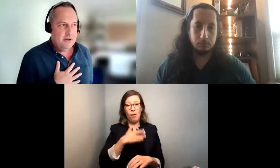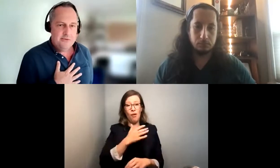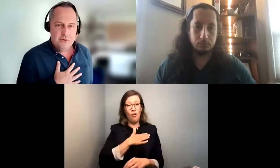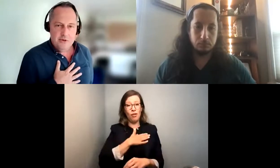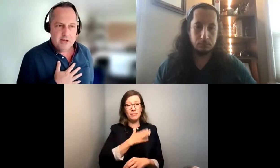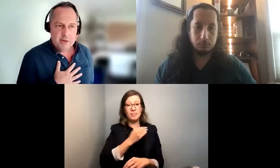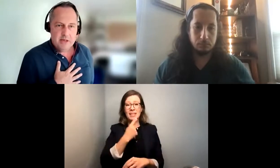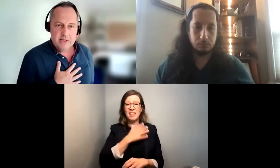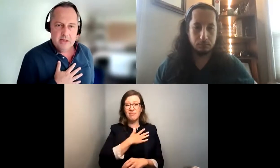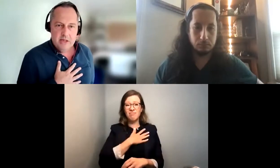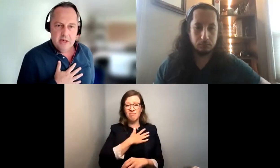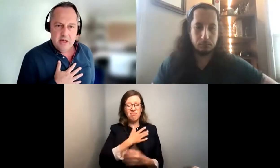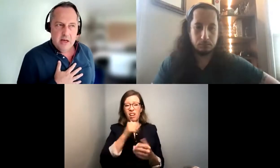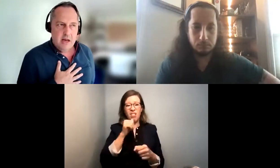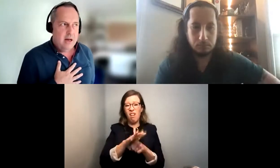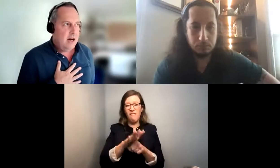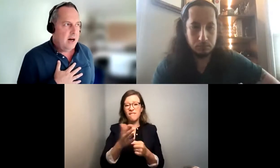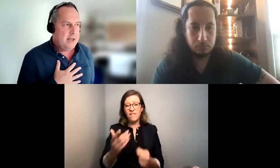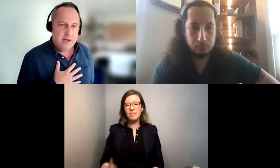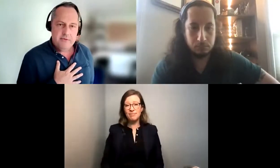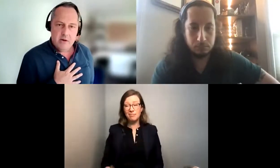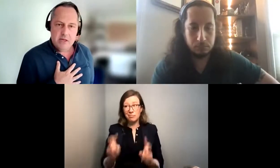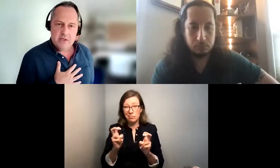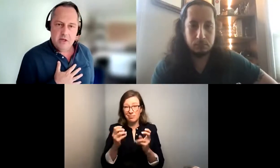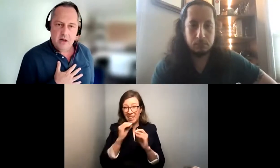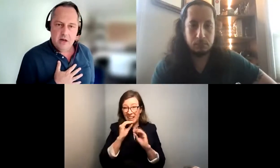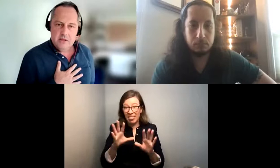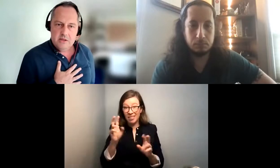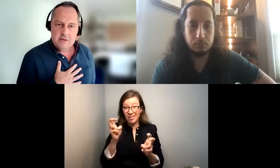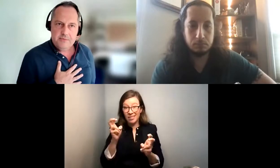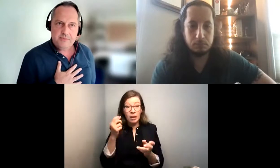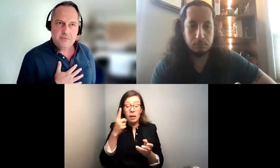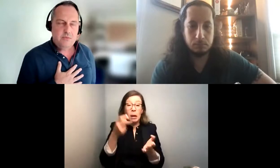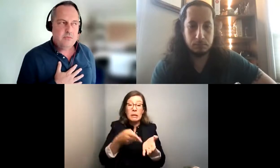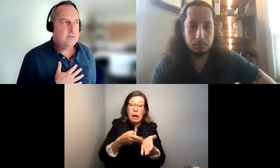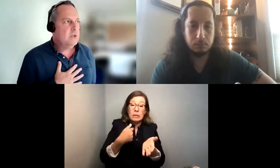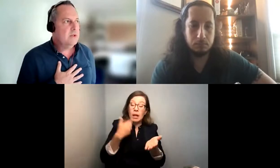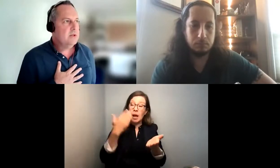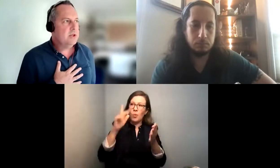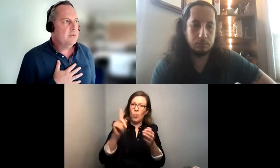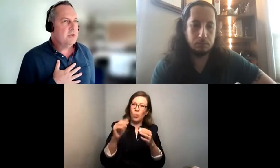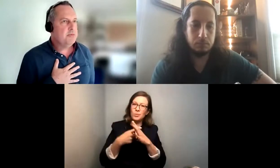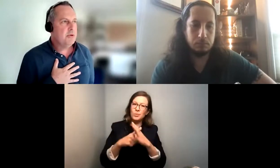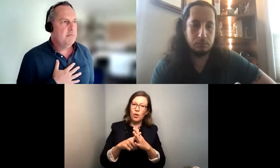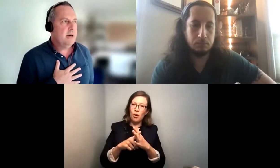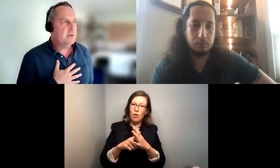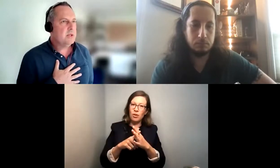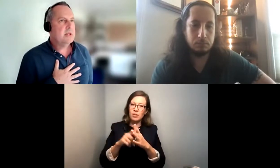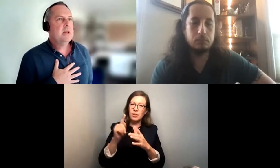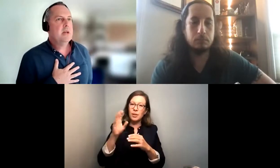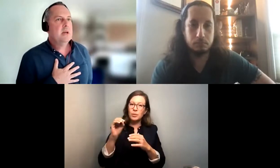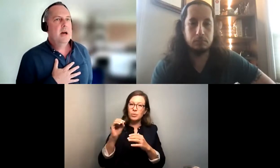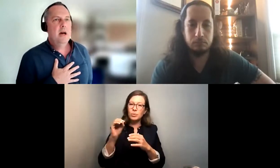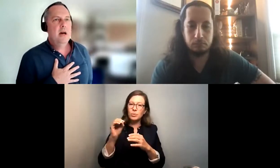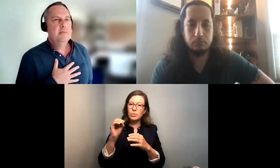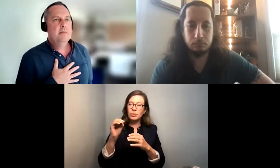not enough or nothing, because I don't even know where to start to promote